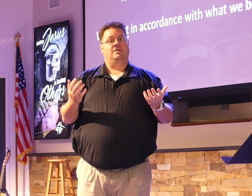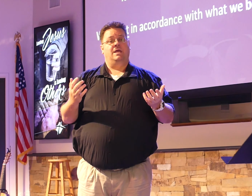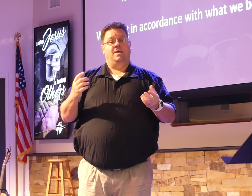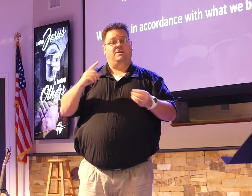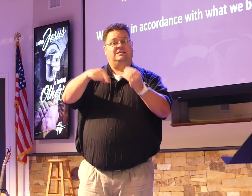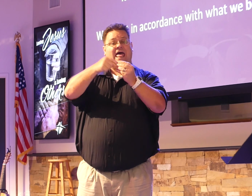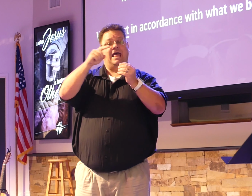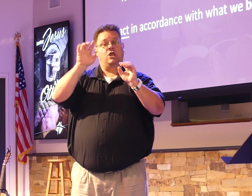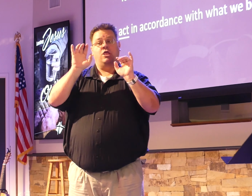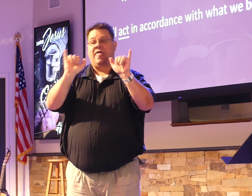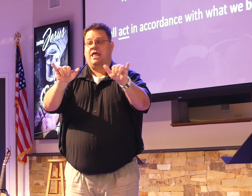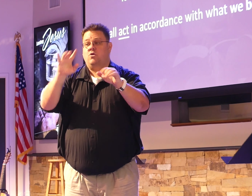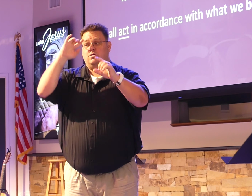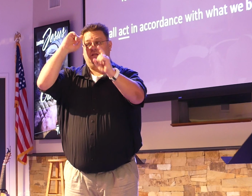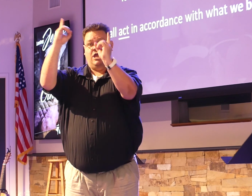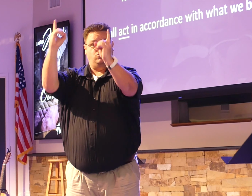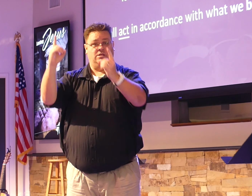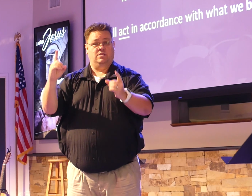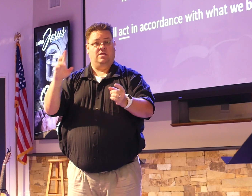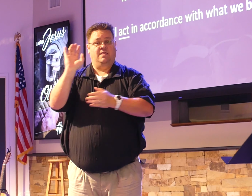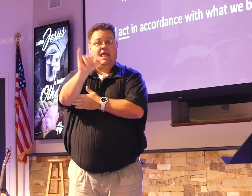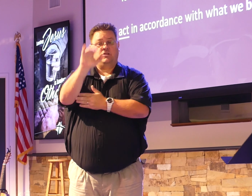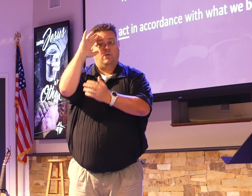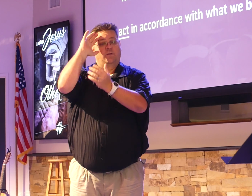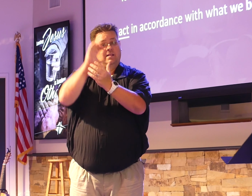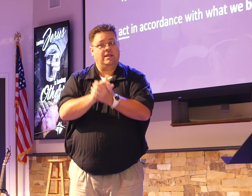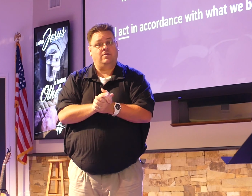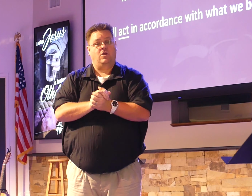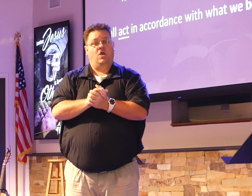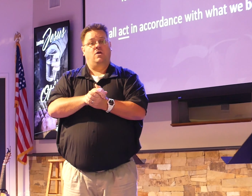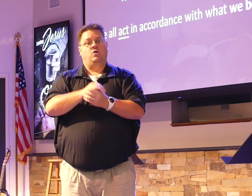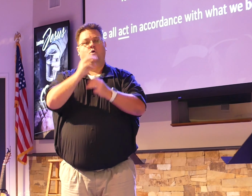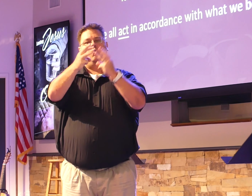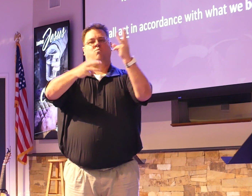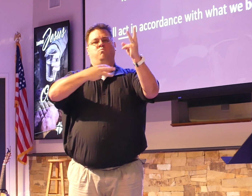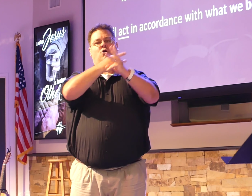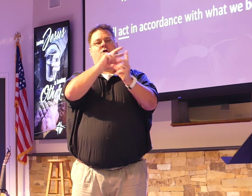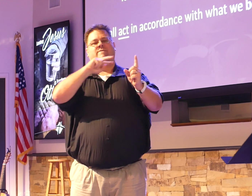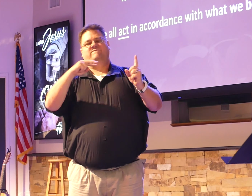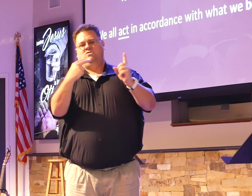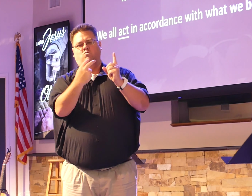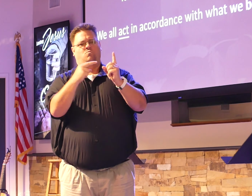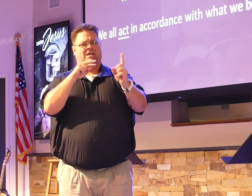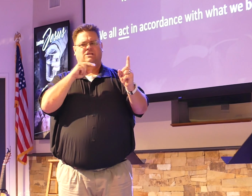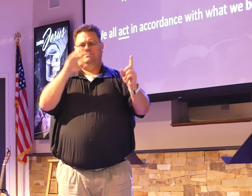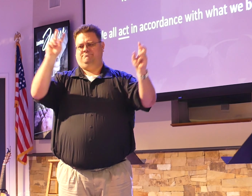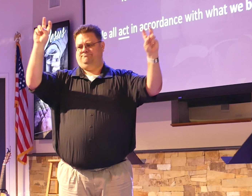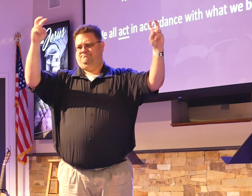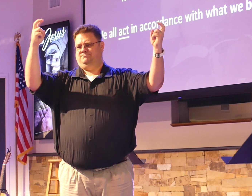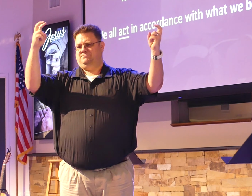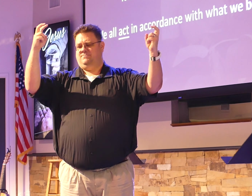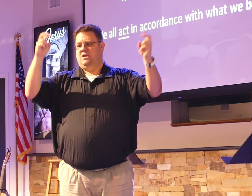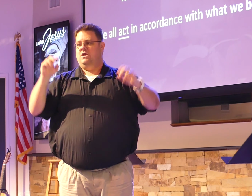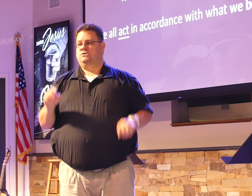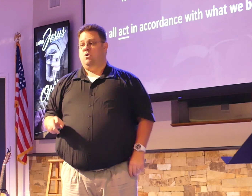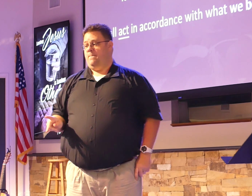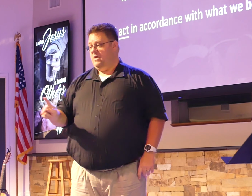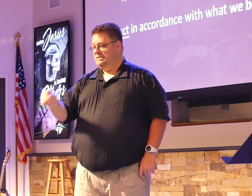That's your belief system. What is your worldview? Paul taught that a Christian should have a biblical worldview.